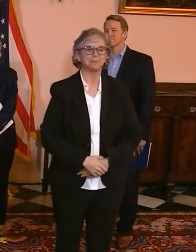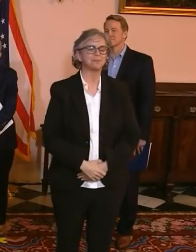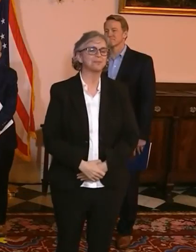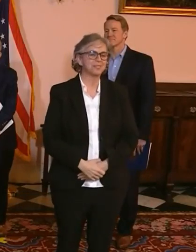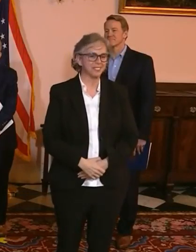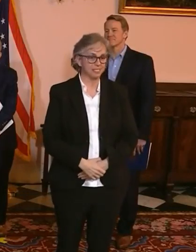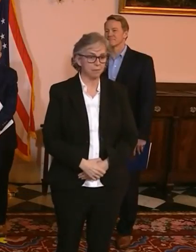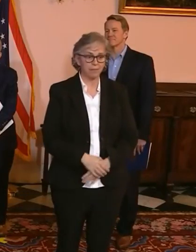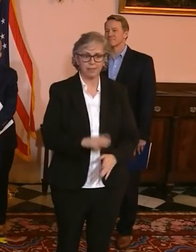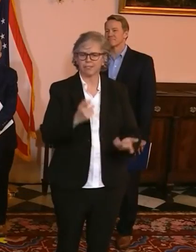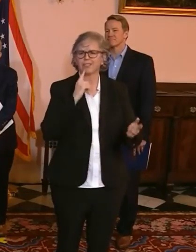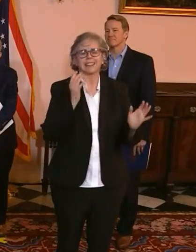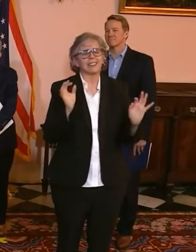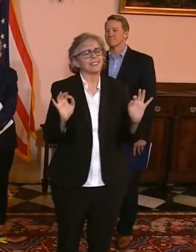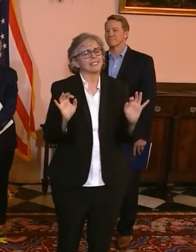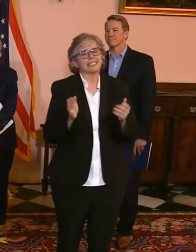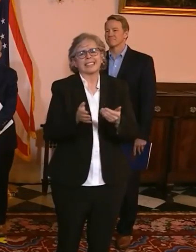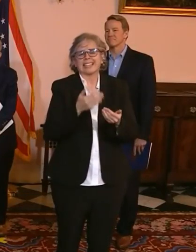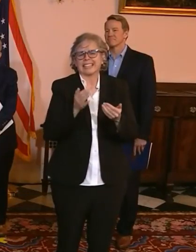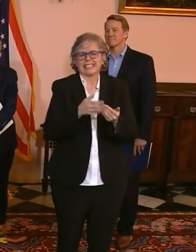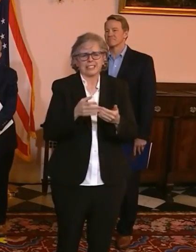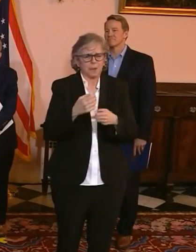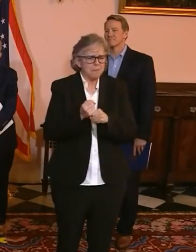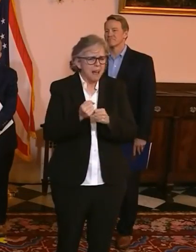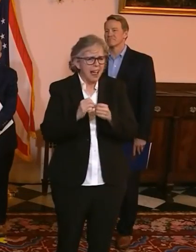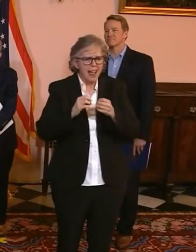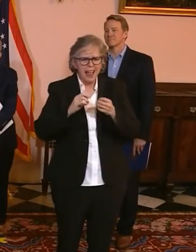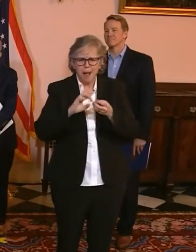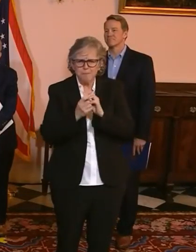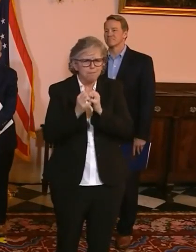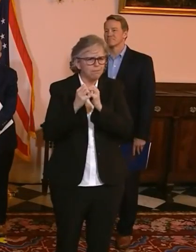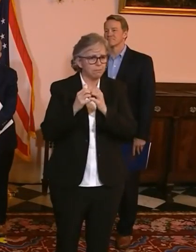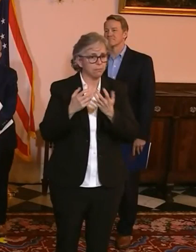very simple recipe, and I think we've posted it